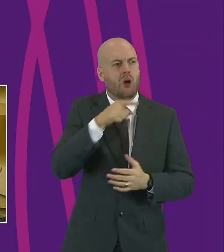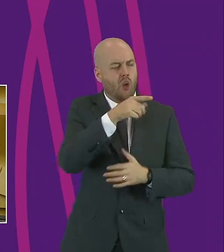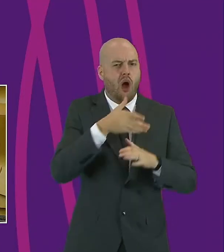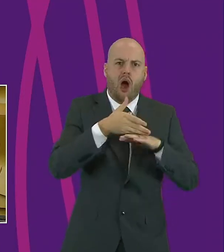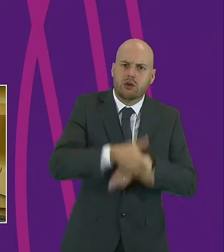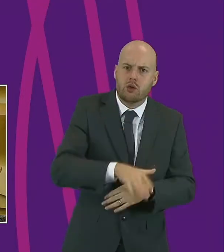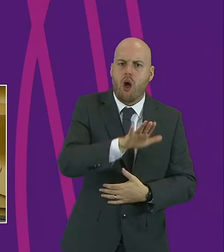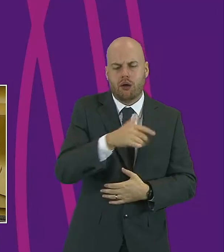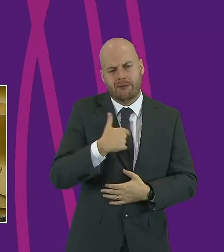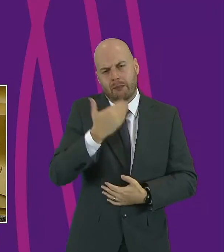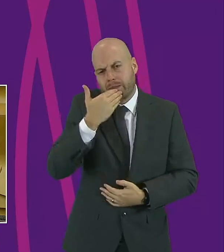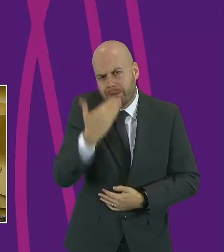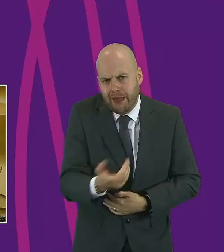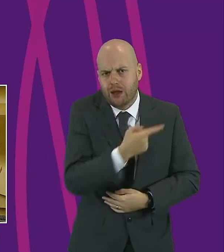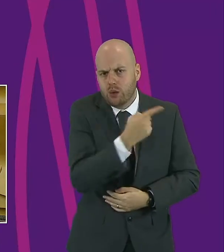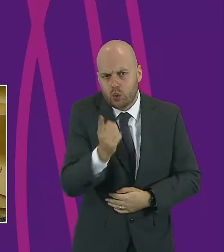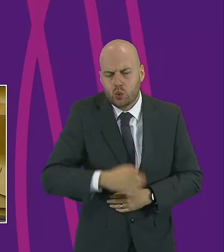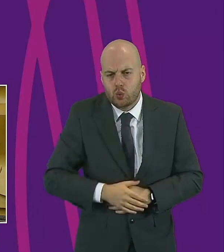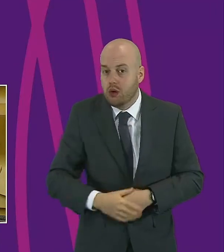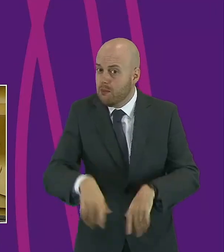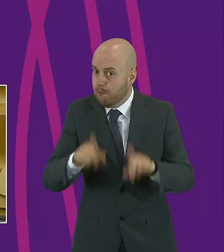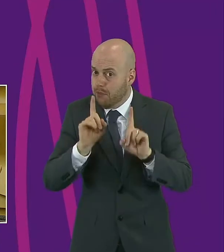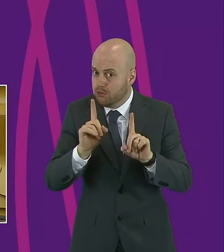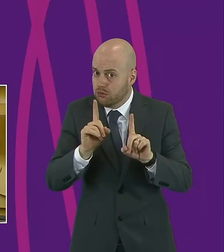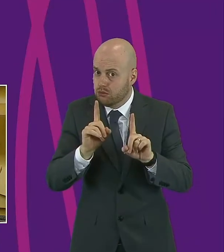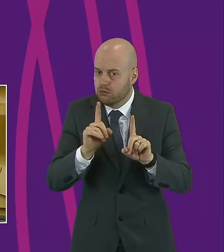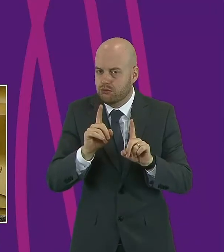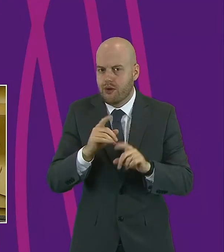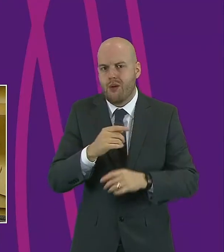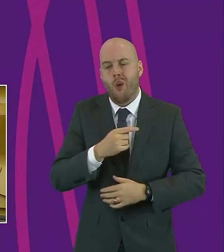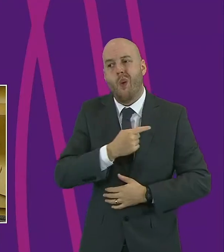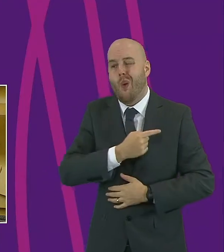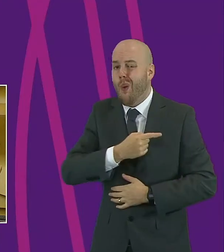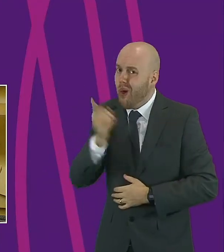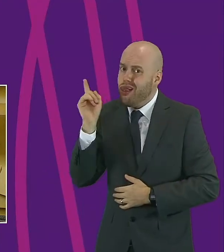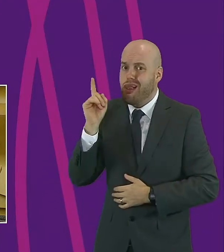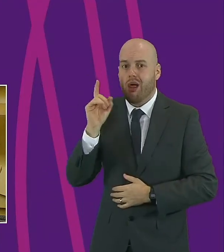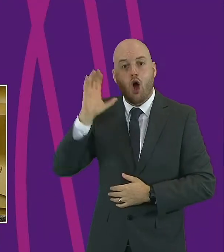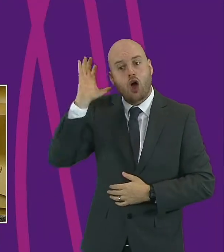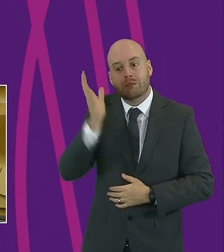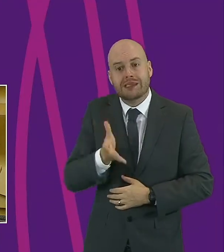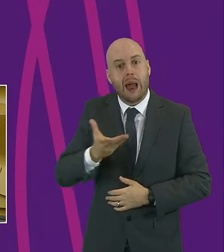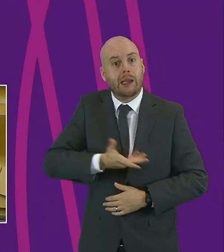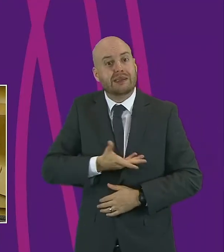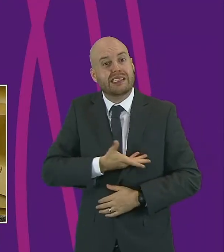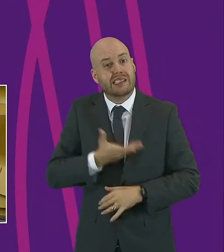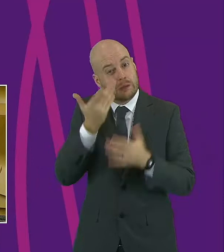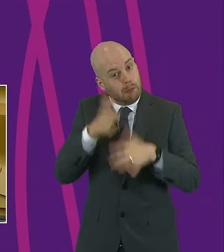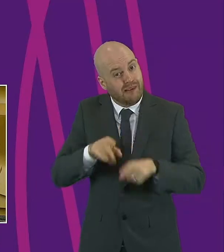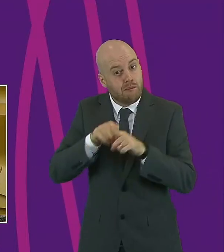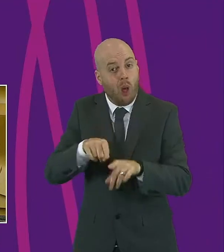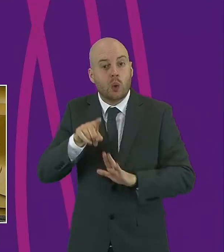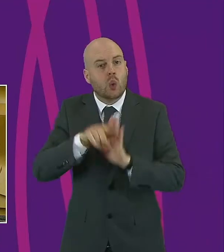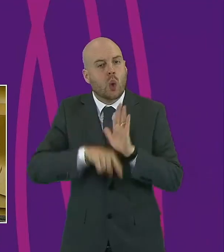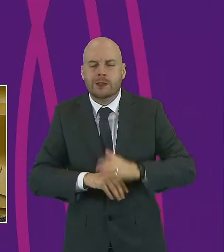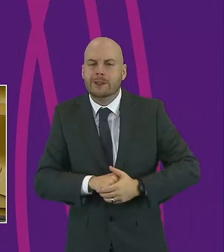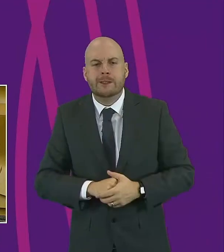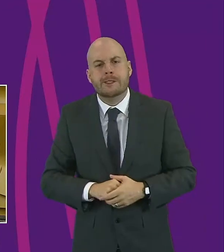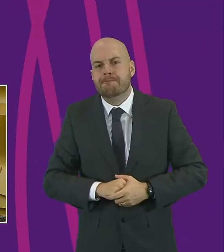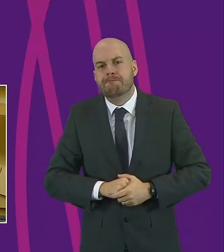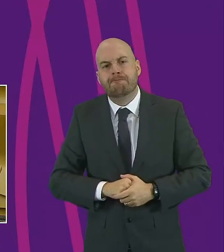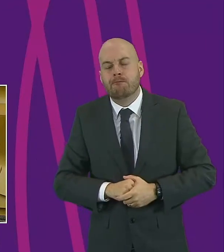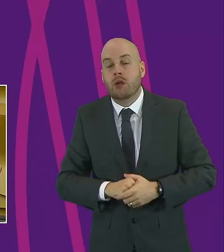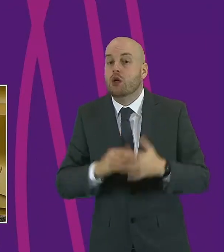appreciated. However, we also know that not all hospitality businesses have implemented the guidance effectively. We therefore intend